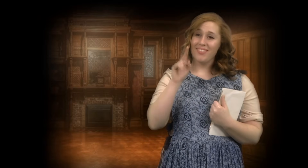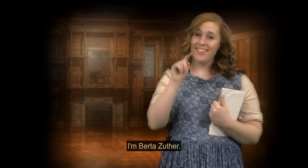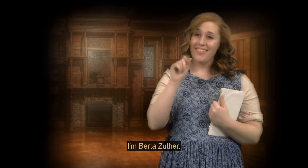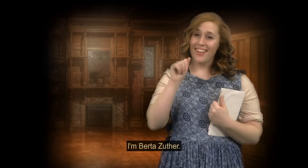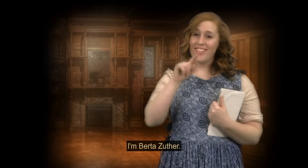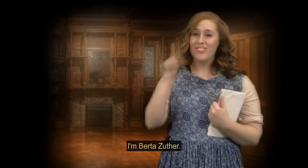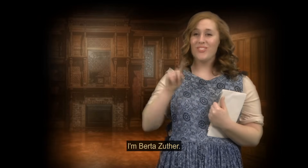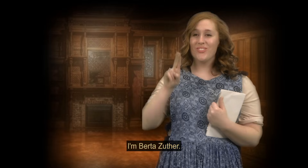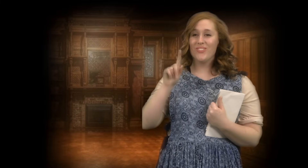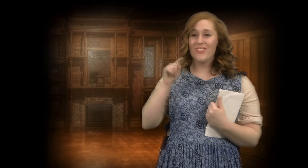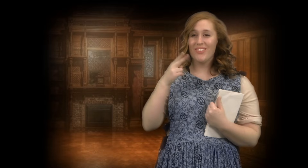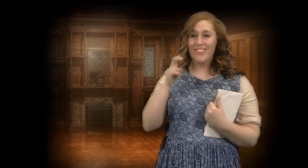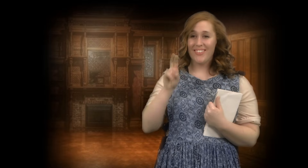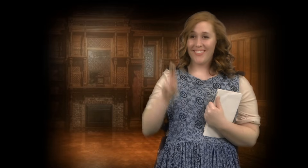I'm Berta Zuther.